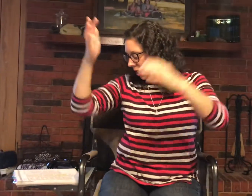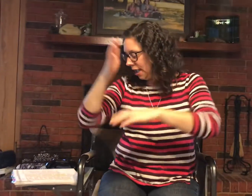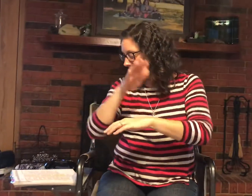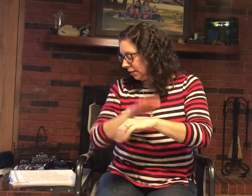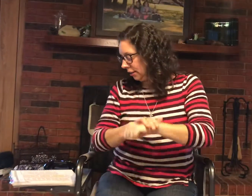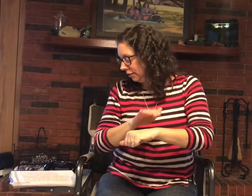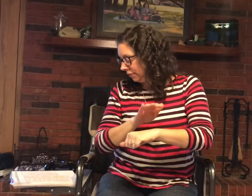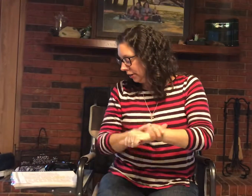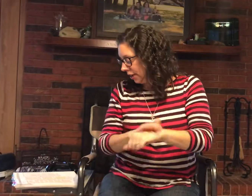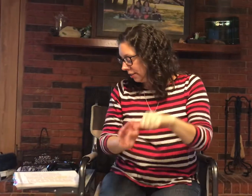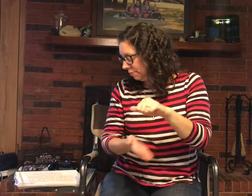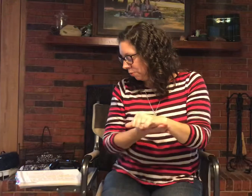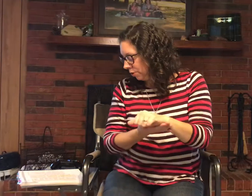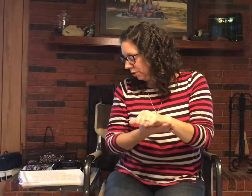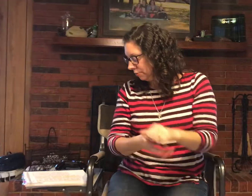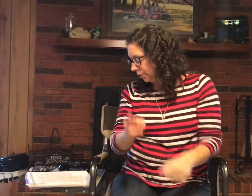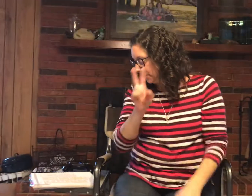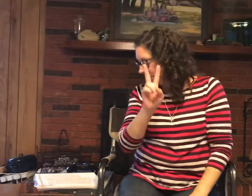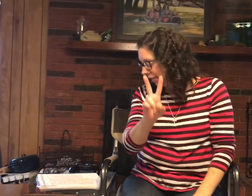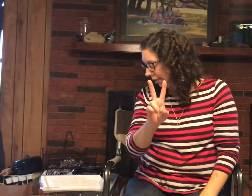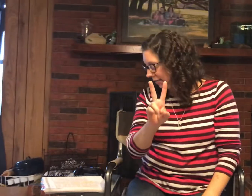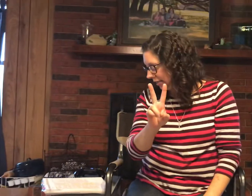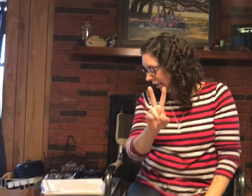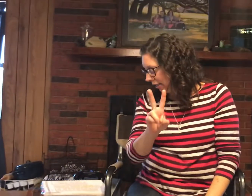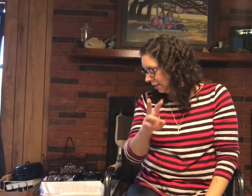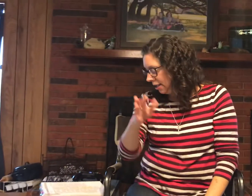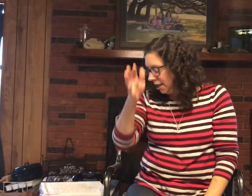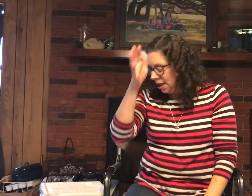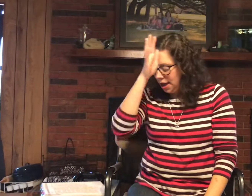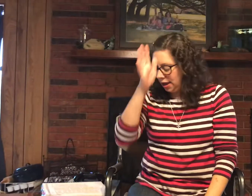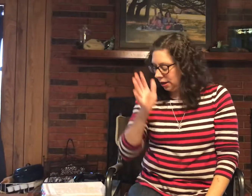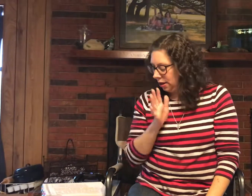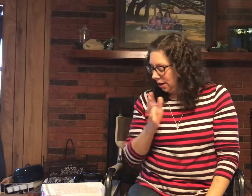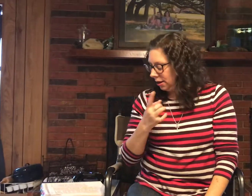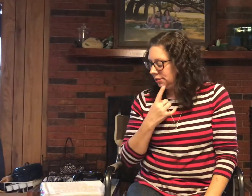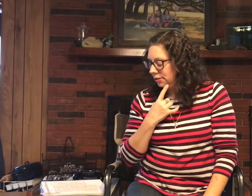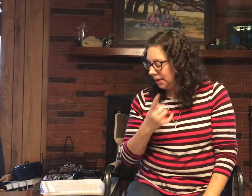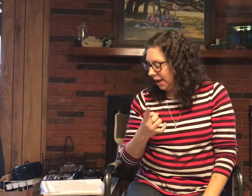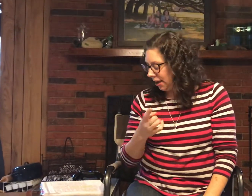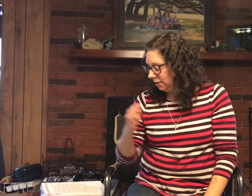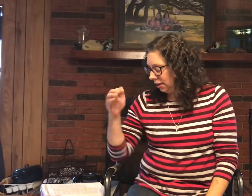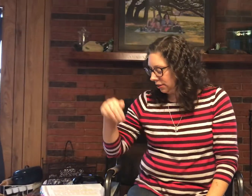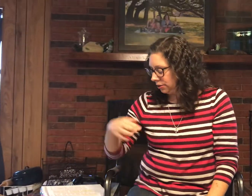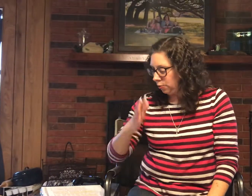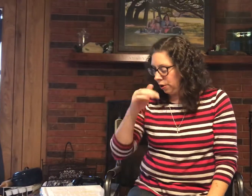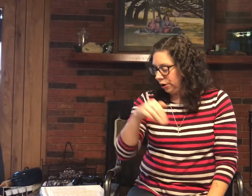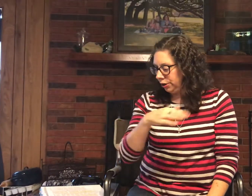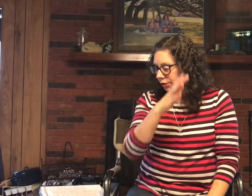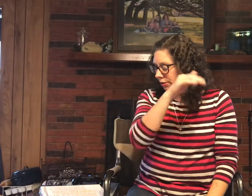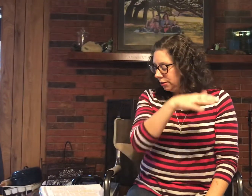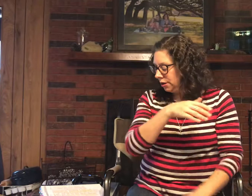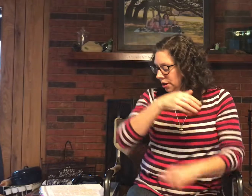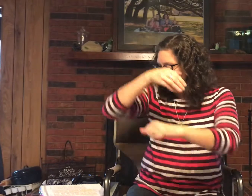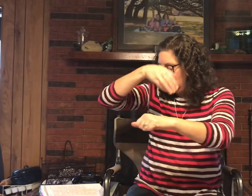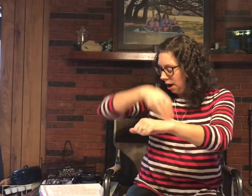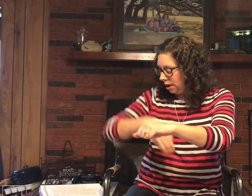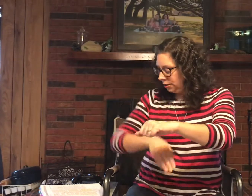and the evening and the morning were the second day. And God said, "Let the waters